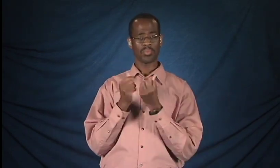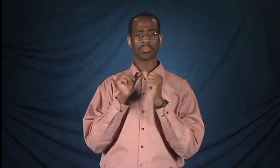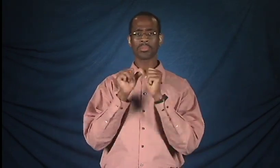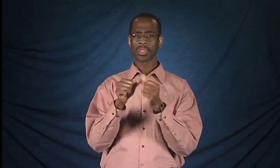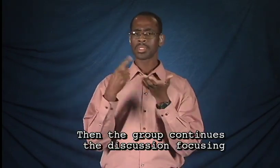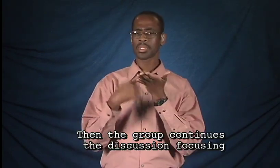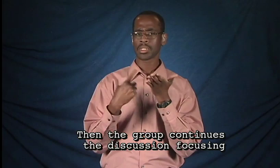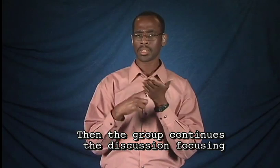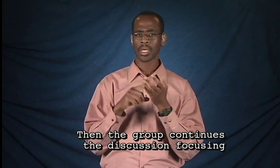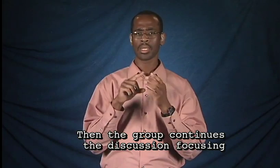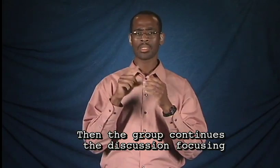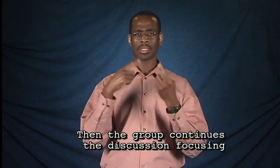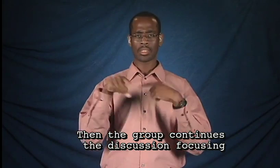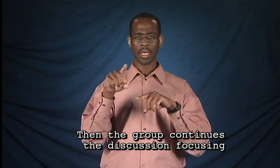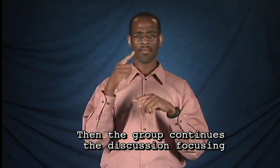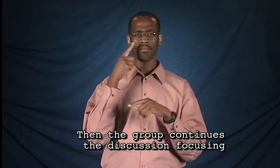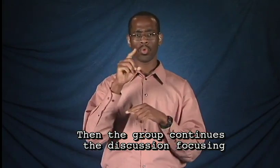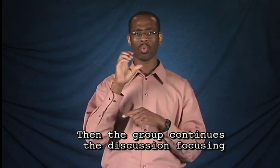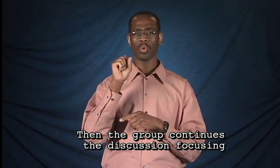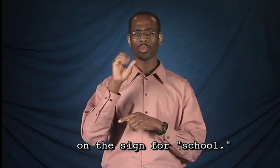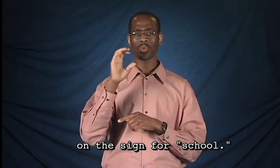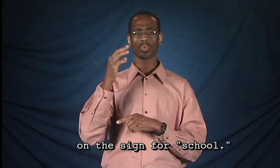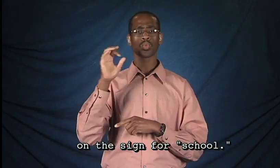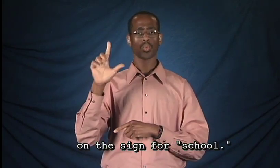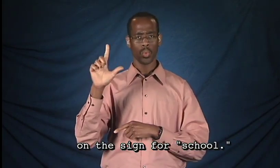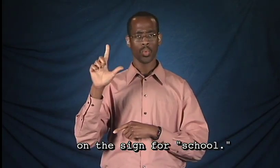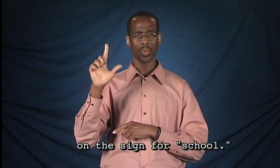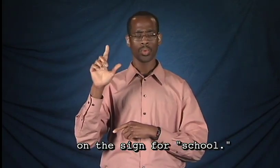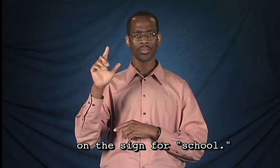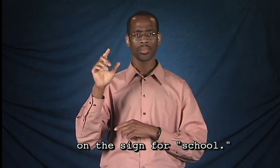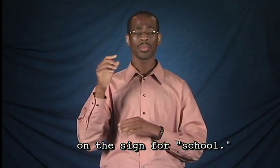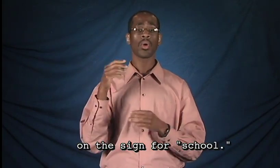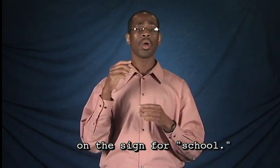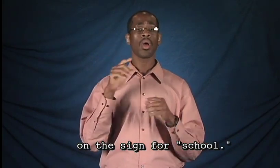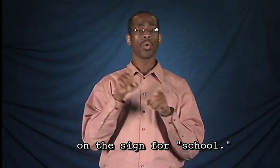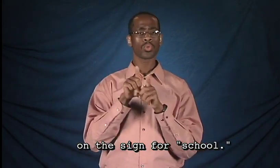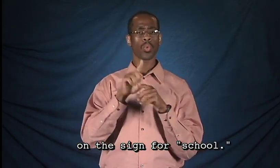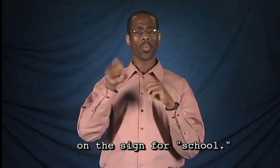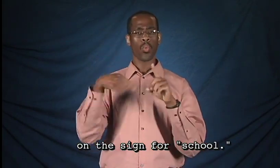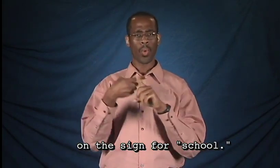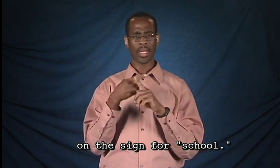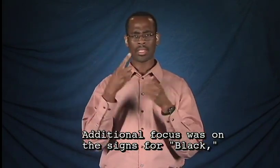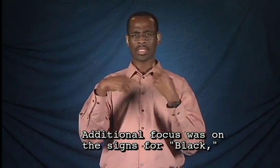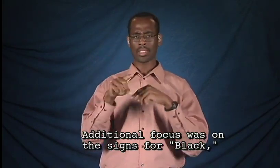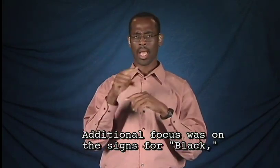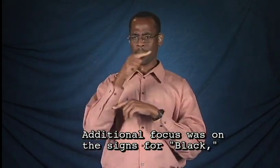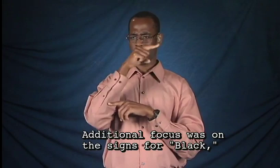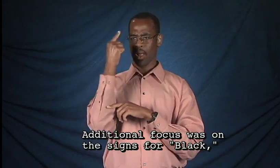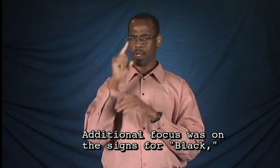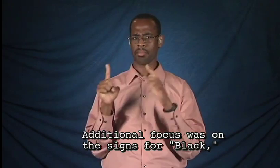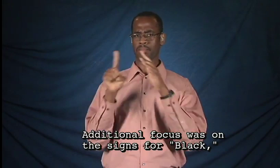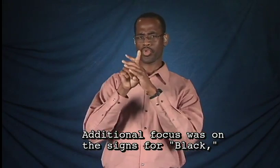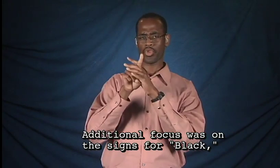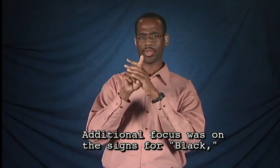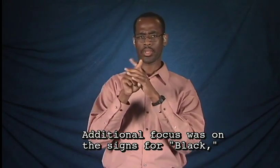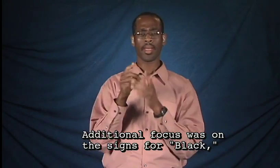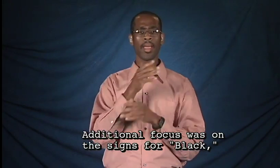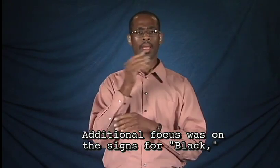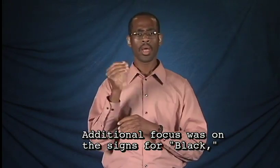Then the group continues the discussion, focusing on the sign for school. Additional focus was on the signs for